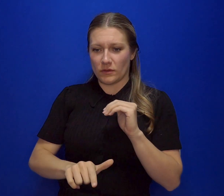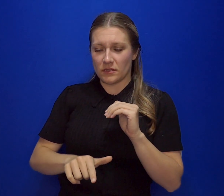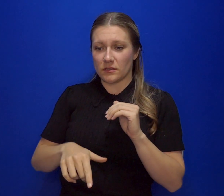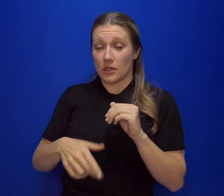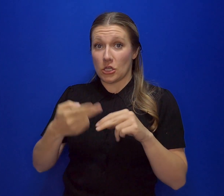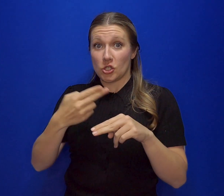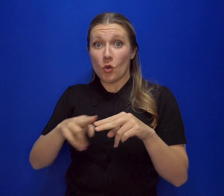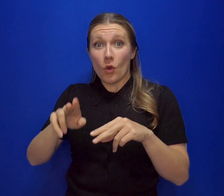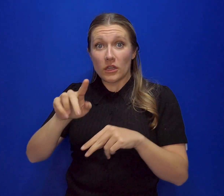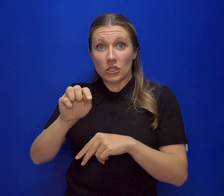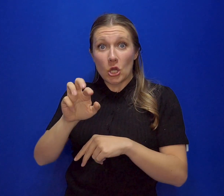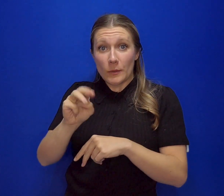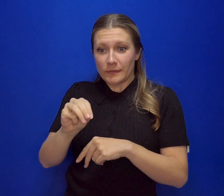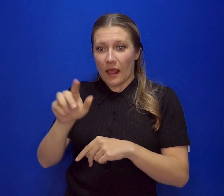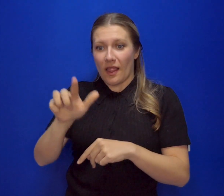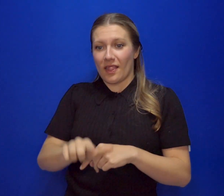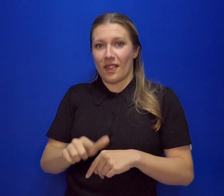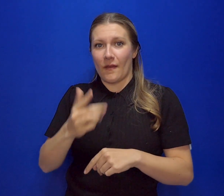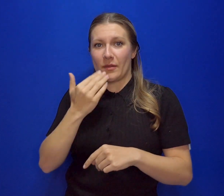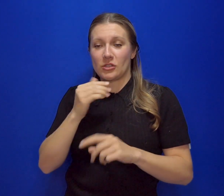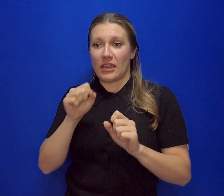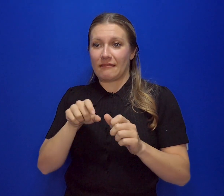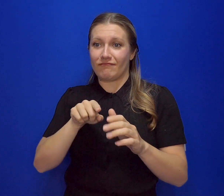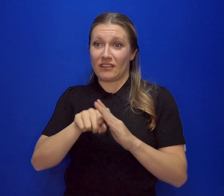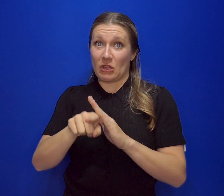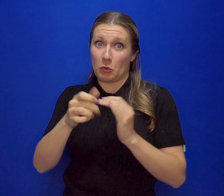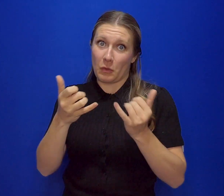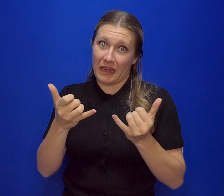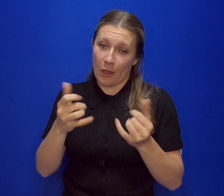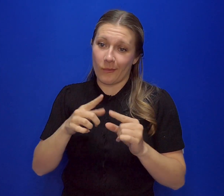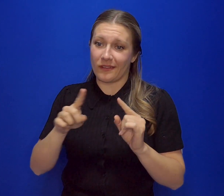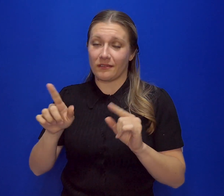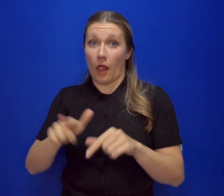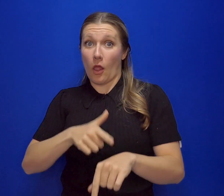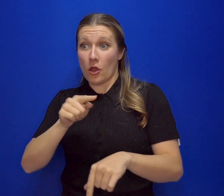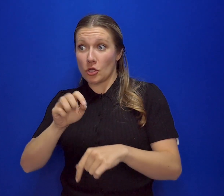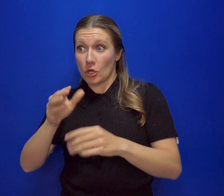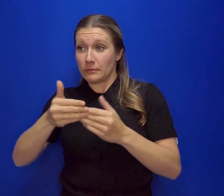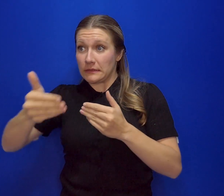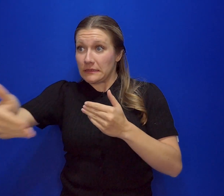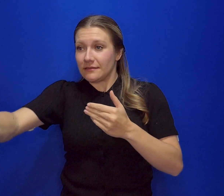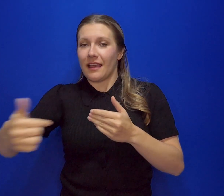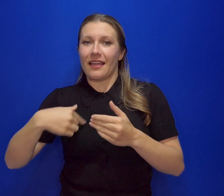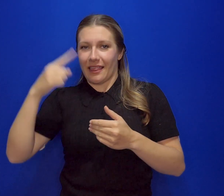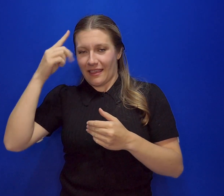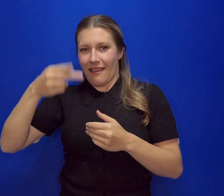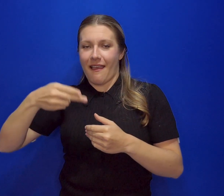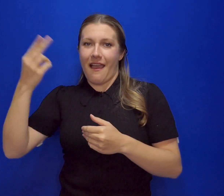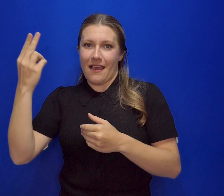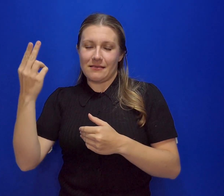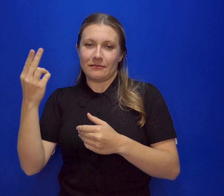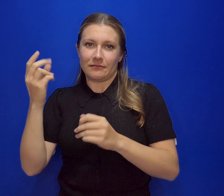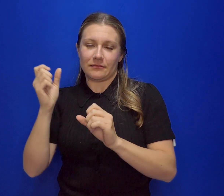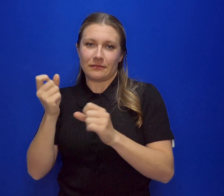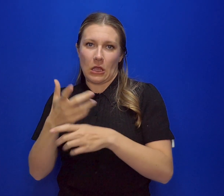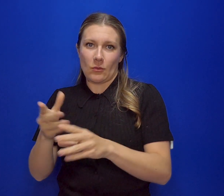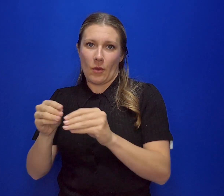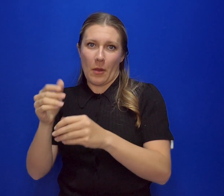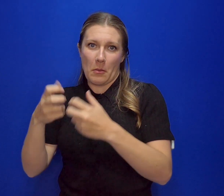blood sugar gets you right now, but, right. Long-term, I think it's a high. This is interesting. I